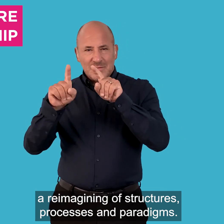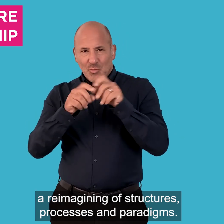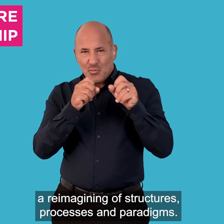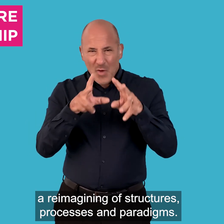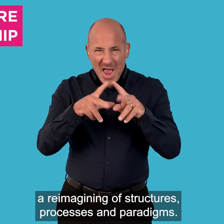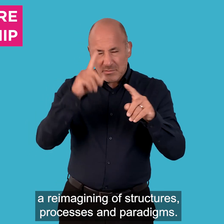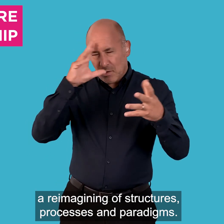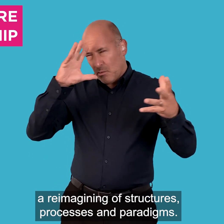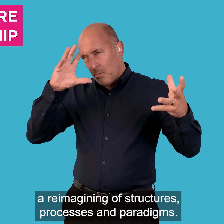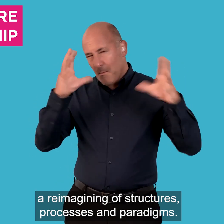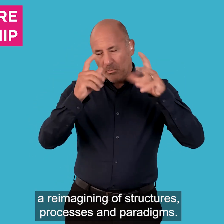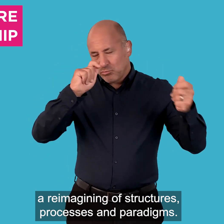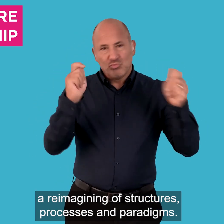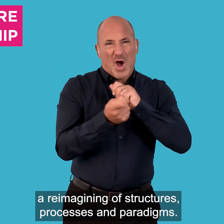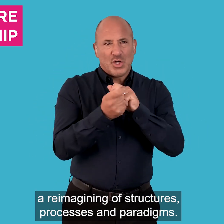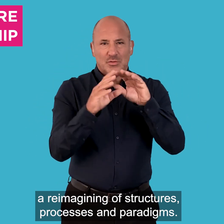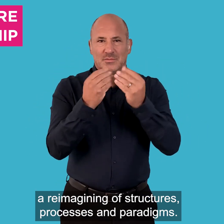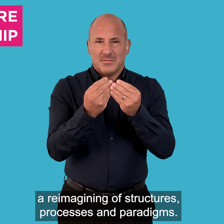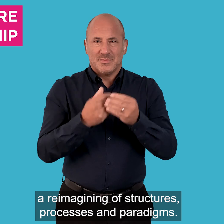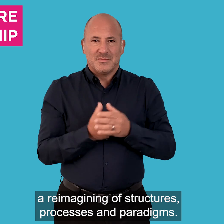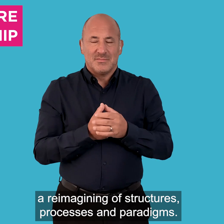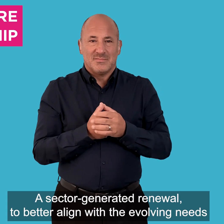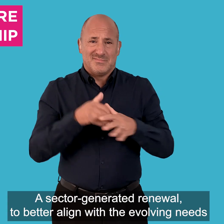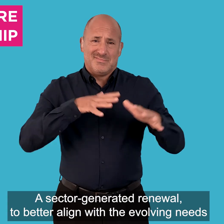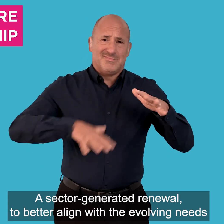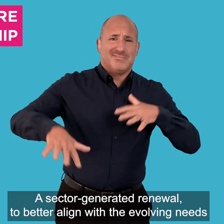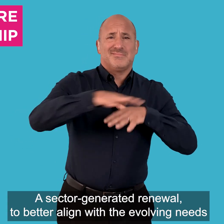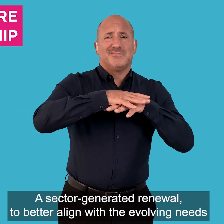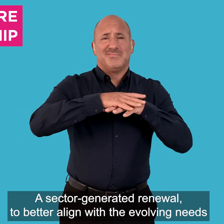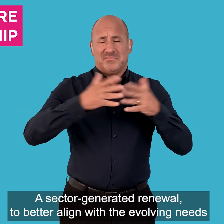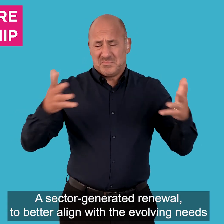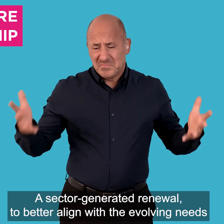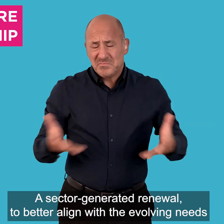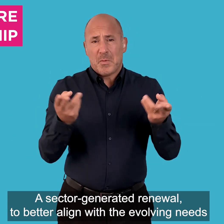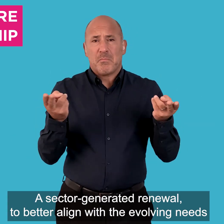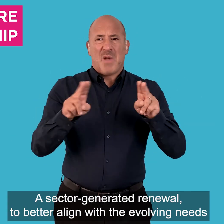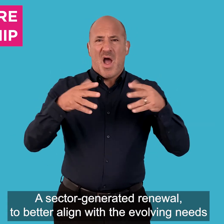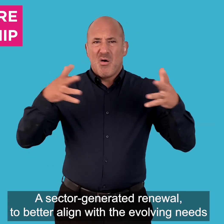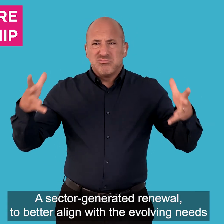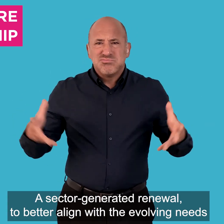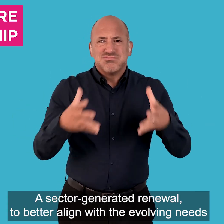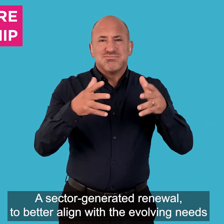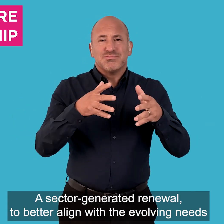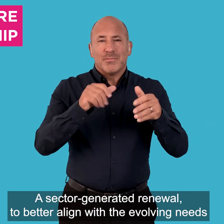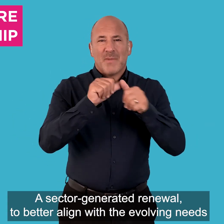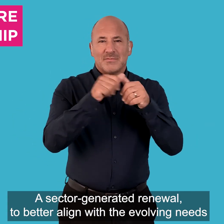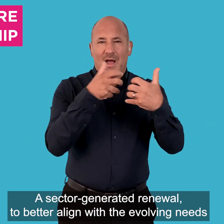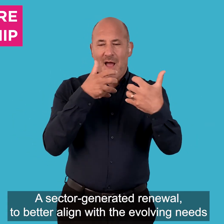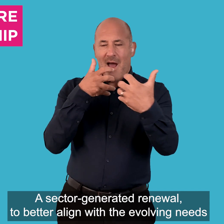A reimagining of structures, processes and paradigms. A sector-generated renewal to better